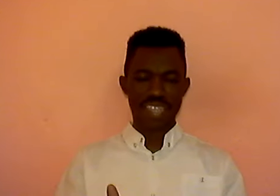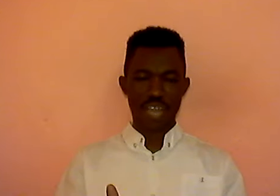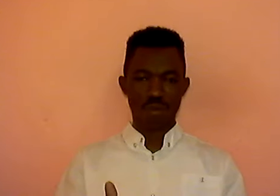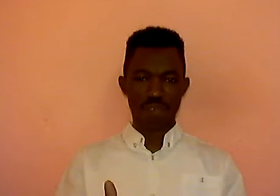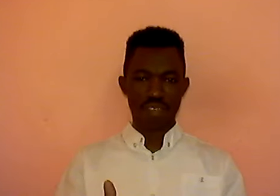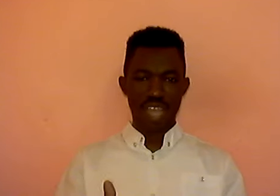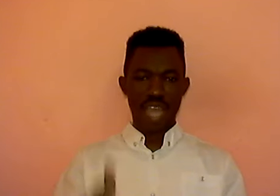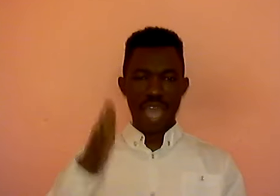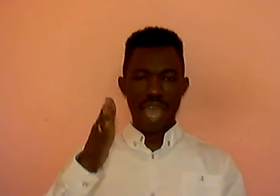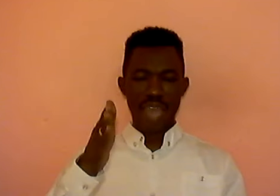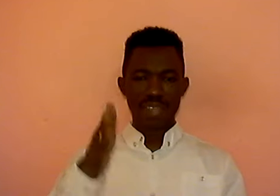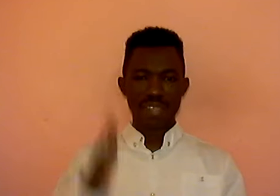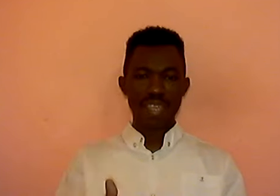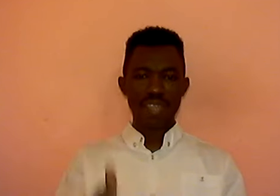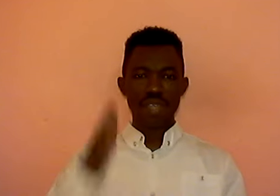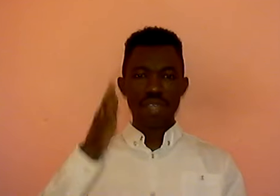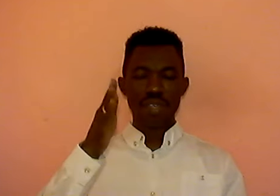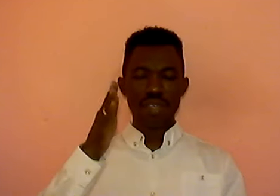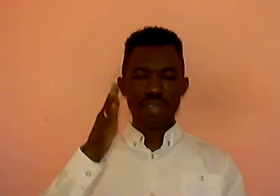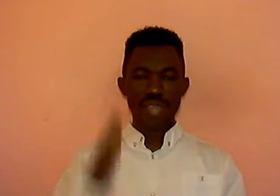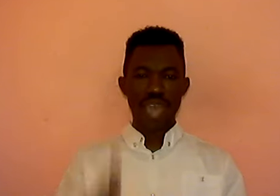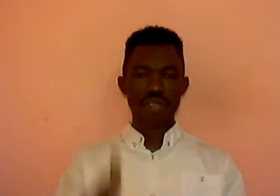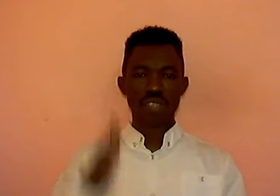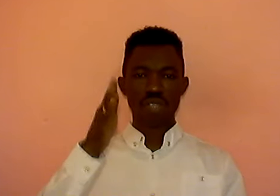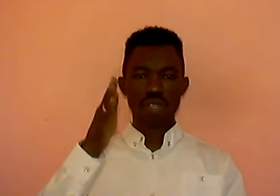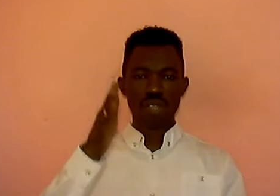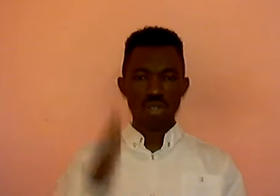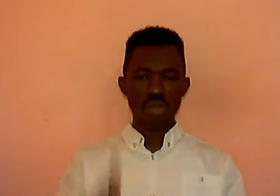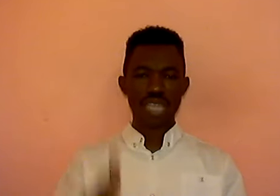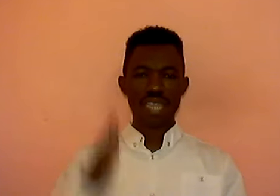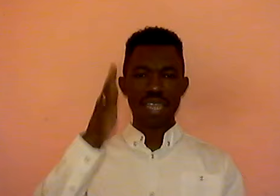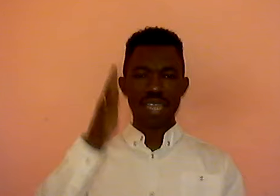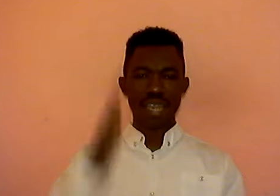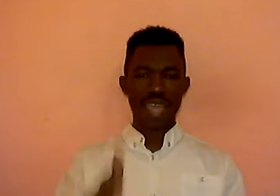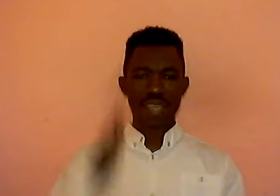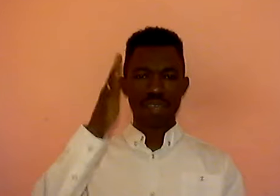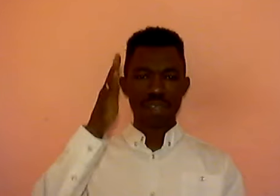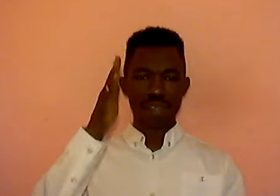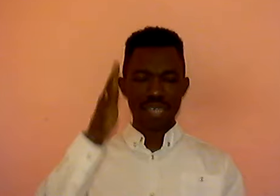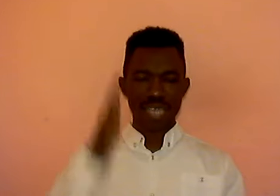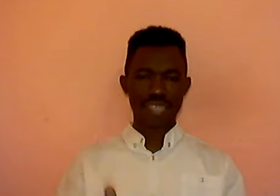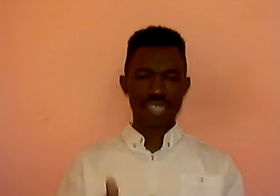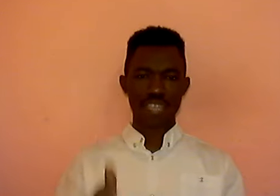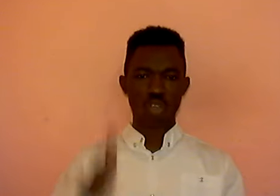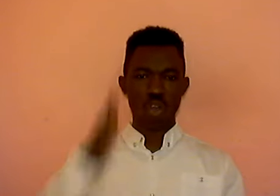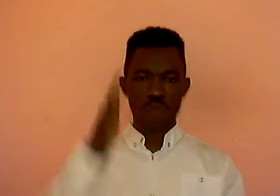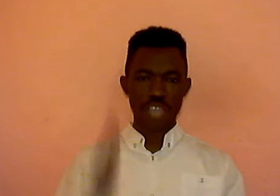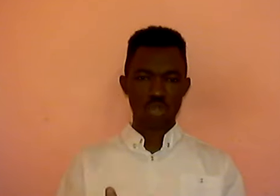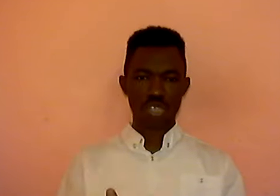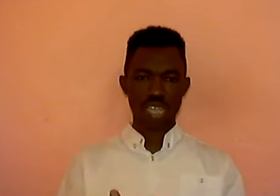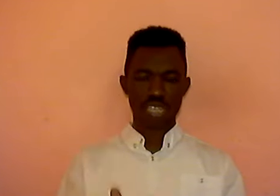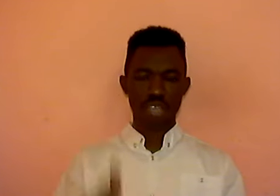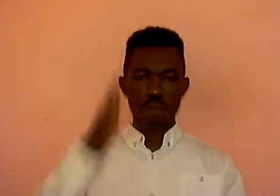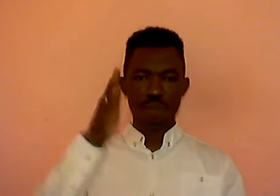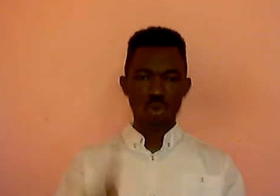now and say there is nothing like dirtiness, unrighteousness,